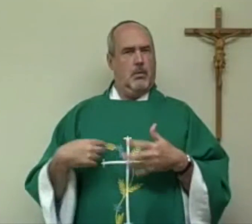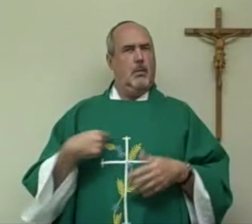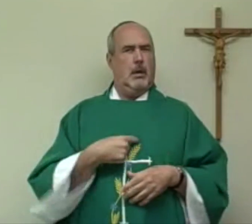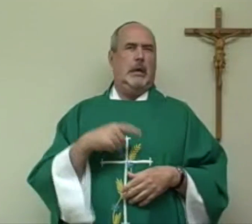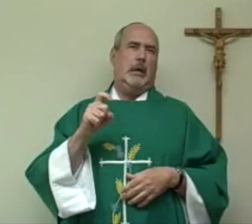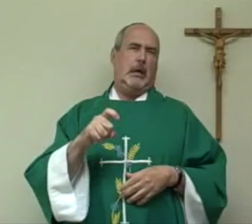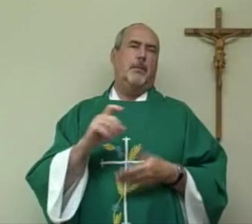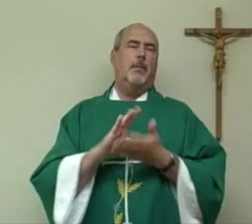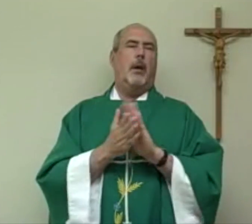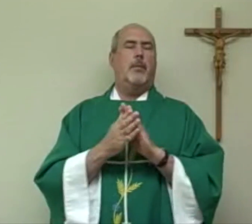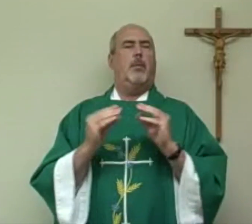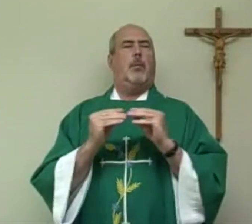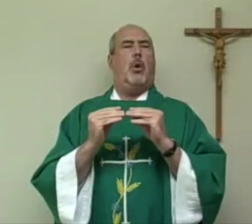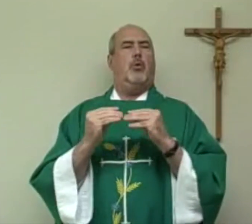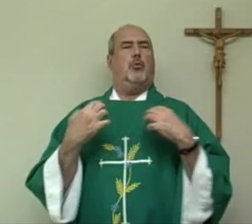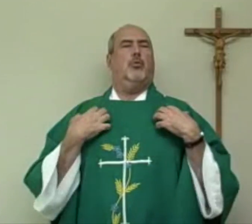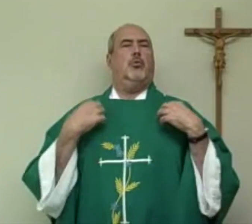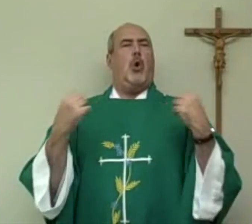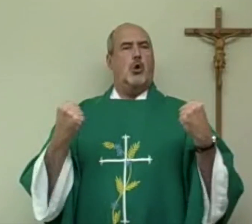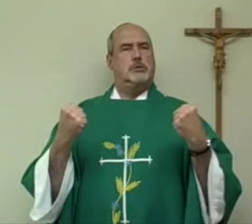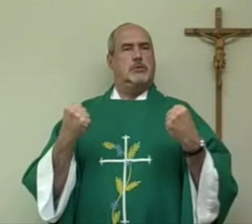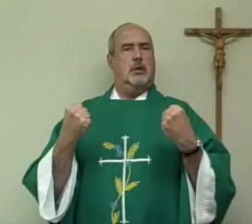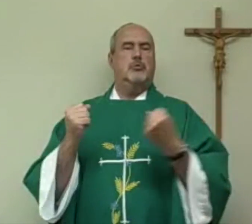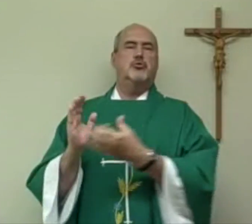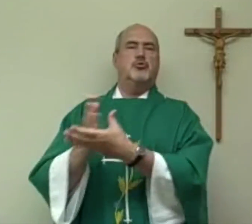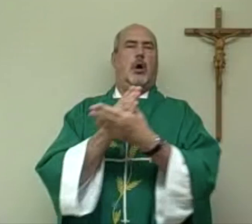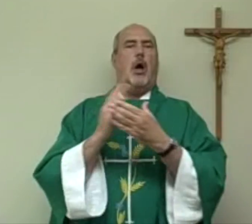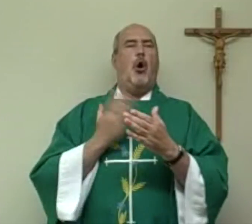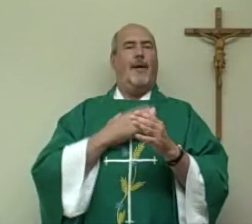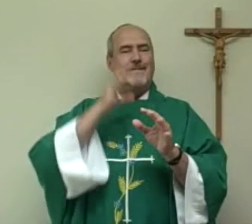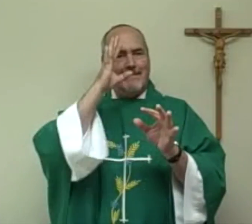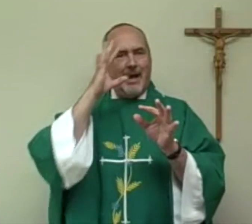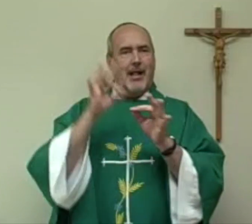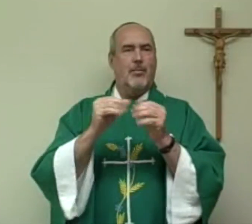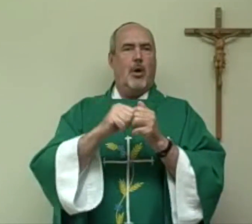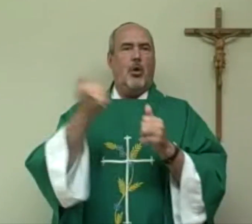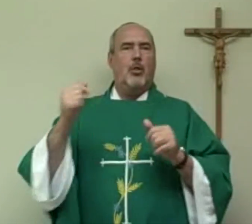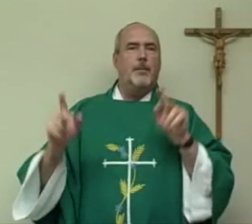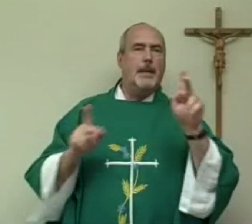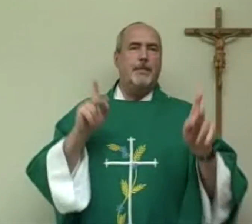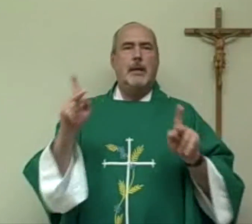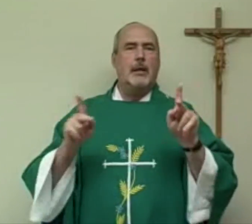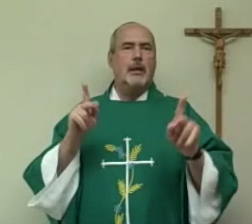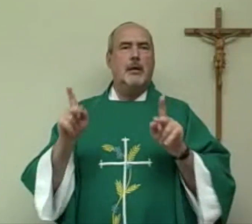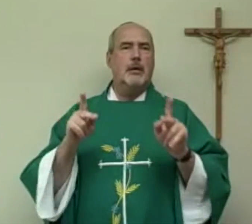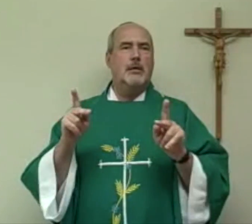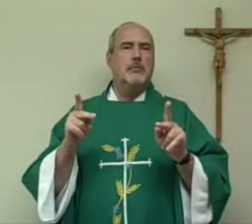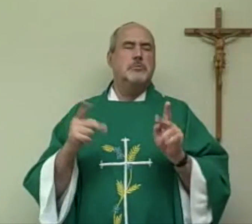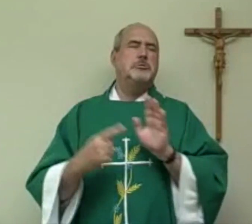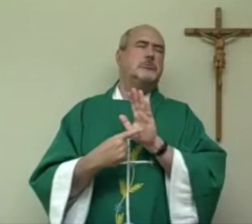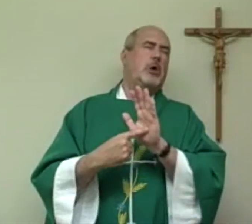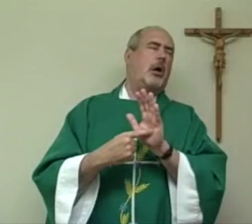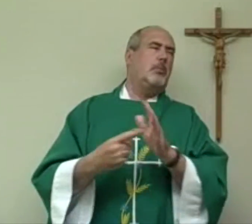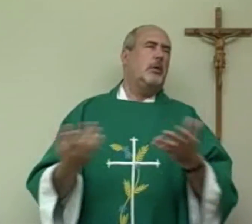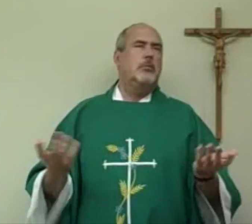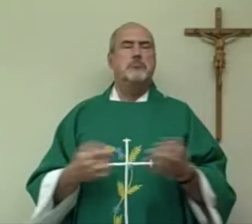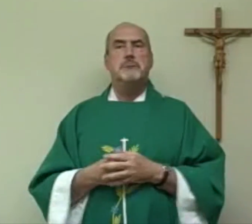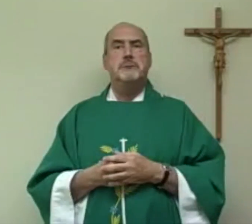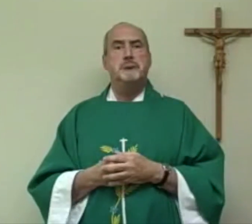as Americans, we need to be more courageous and more brave about sharing our faith with other